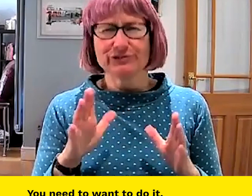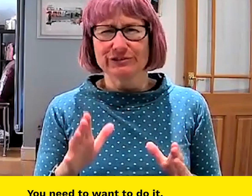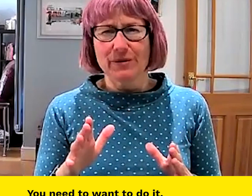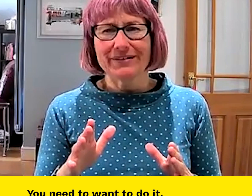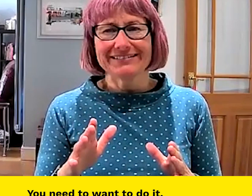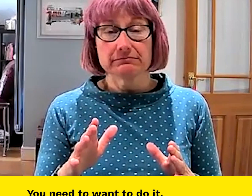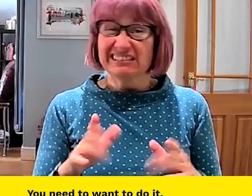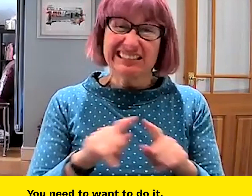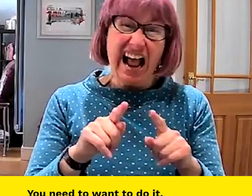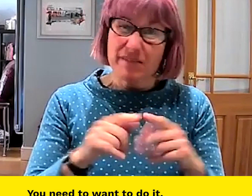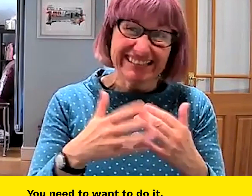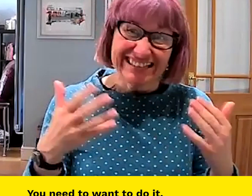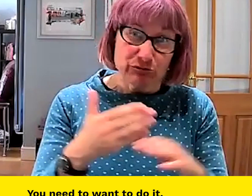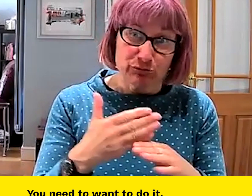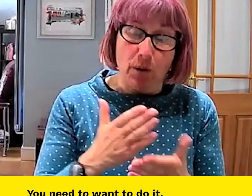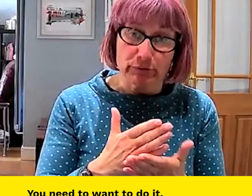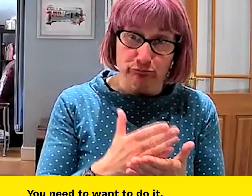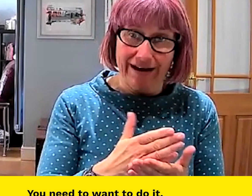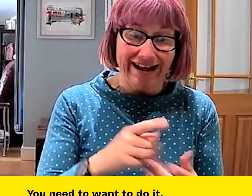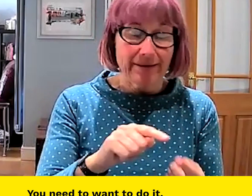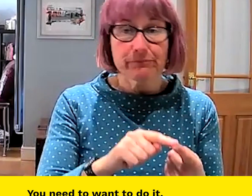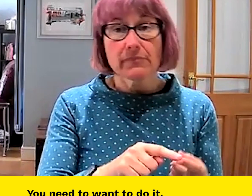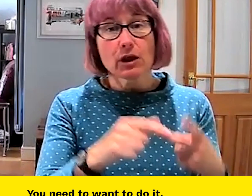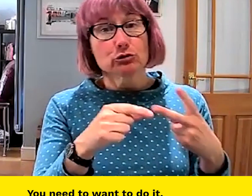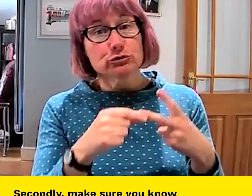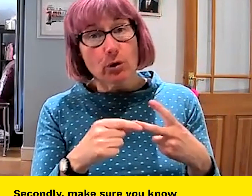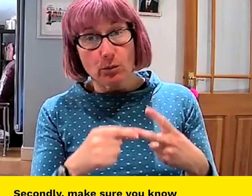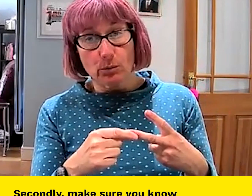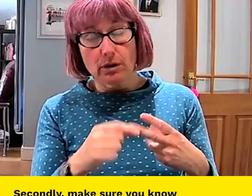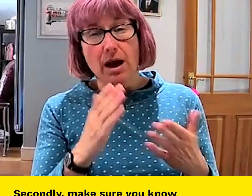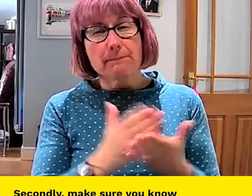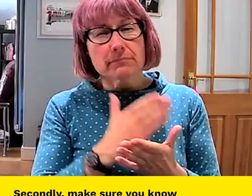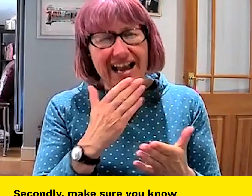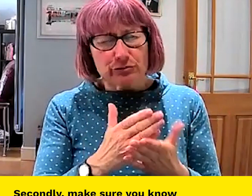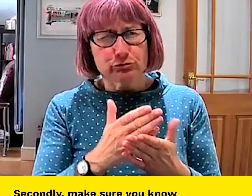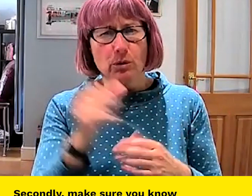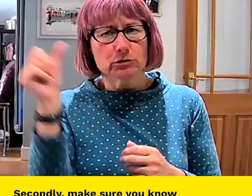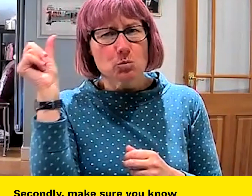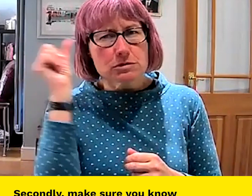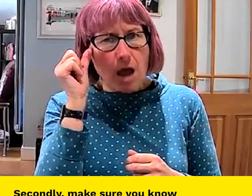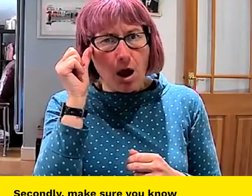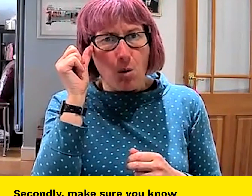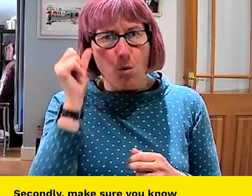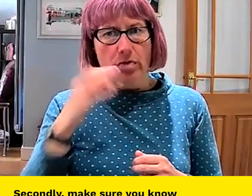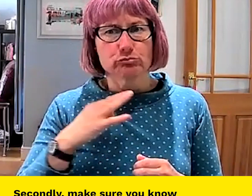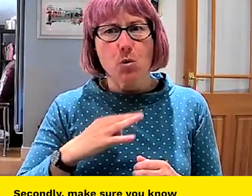You need to want to do it, like any job really. Secondly, make sure you know